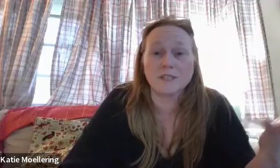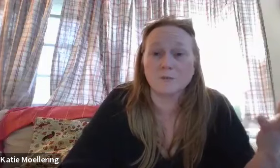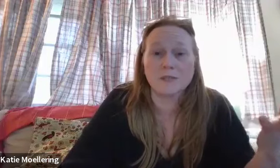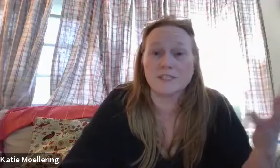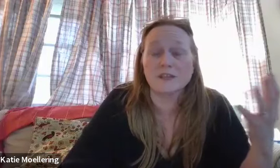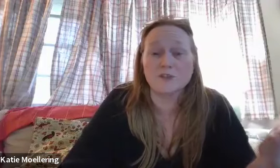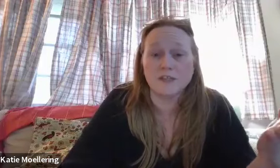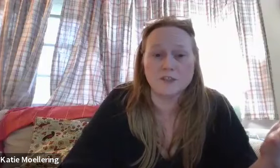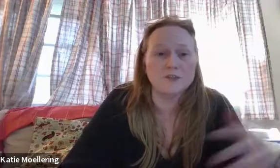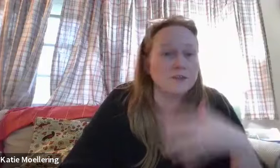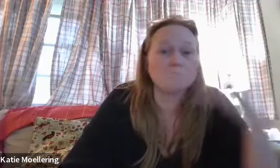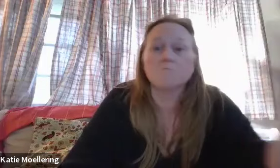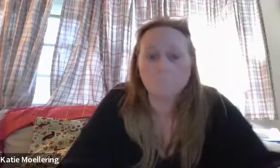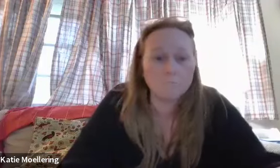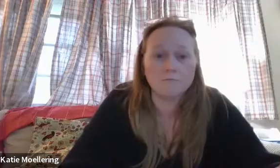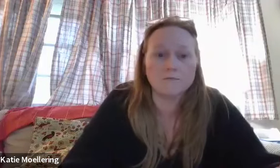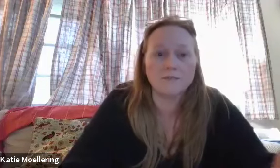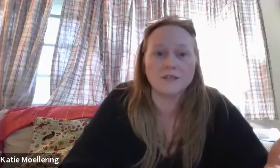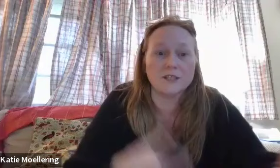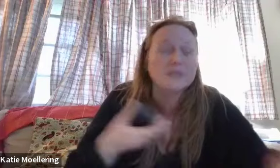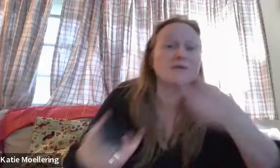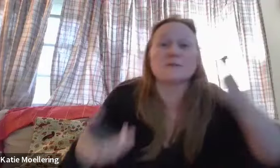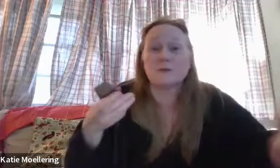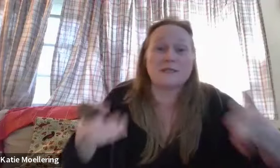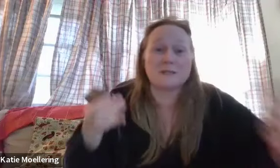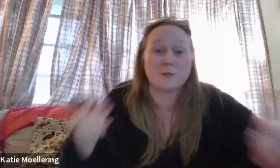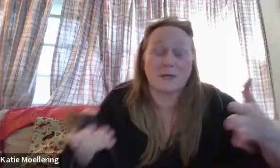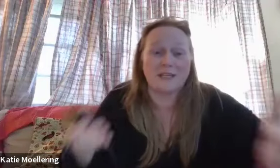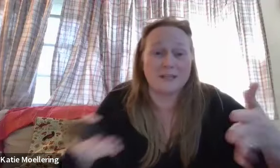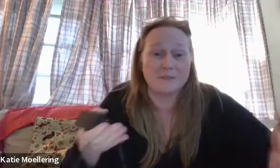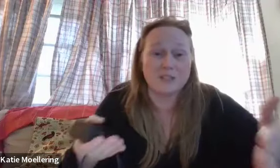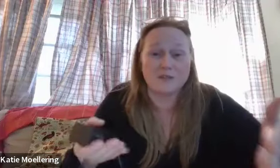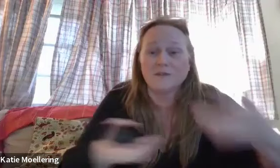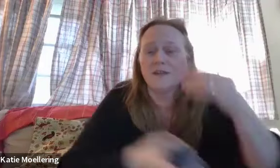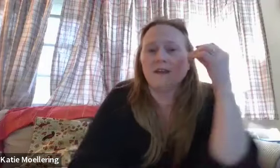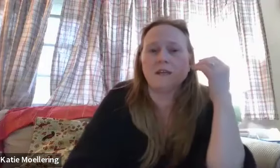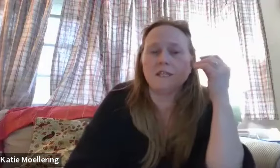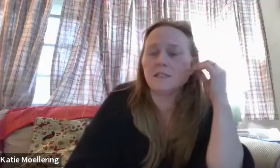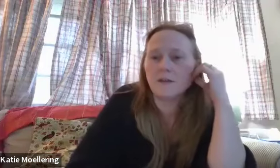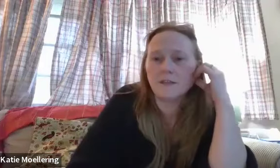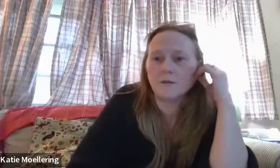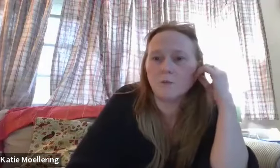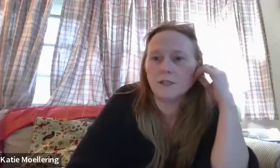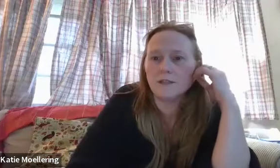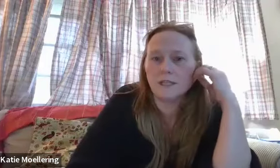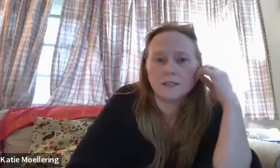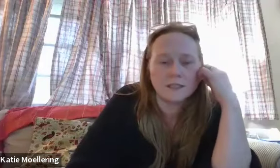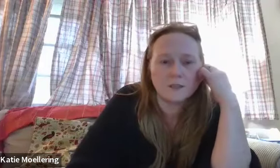expressing with his facial features the difference between disappointed and miss you. And so I think one of the things that you had